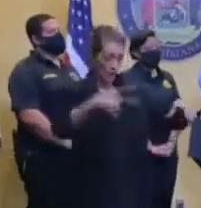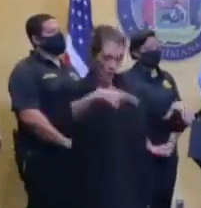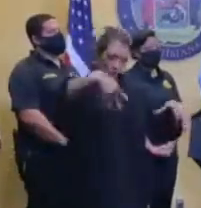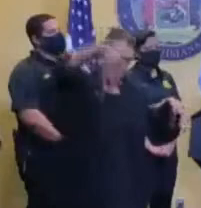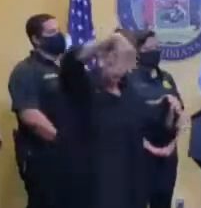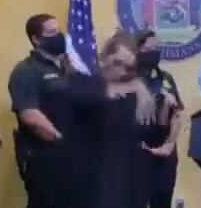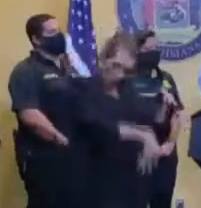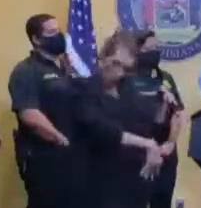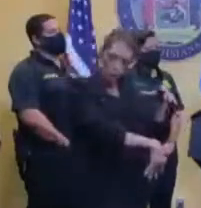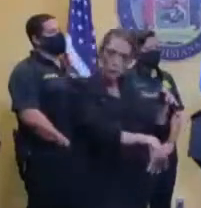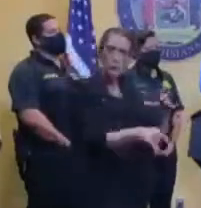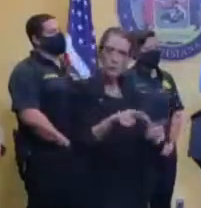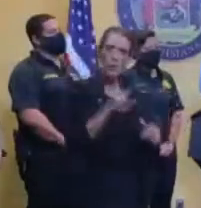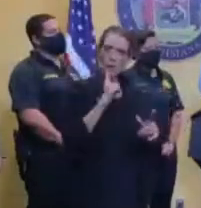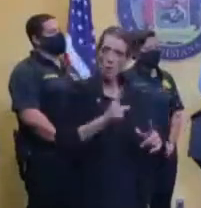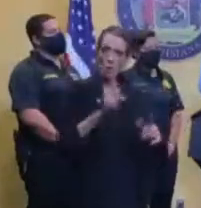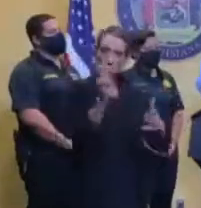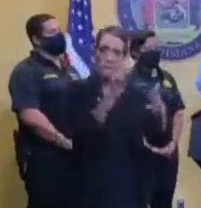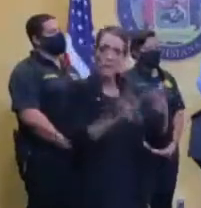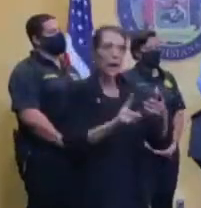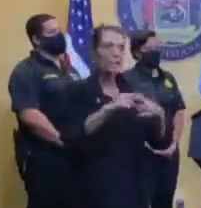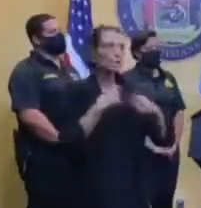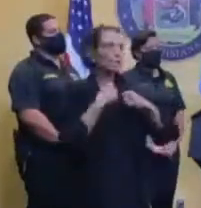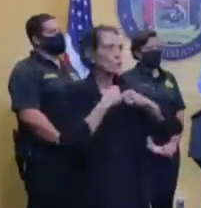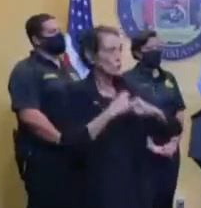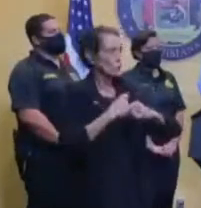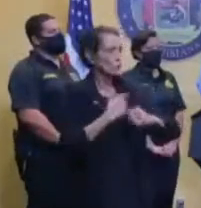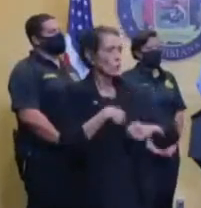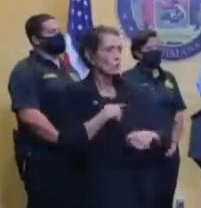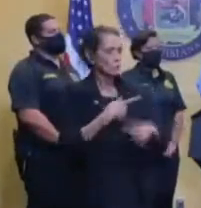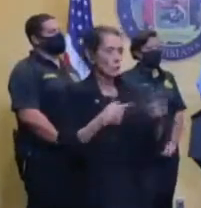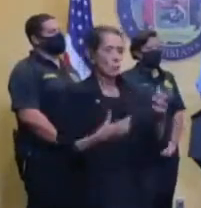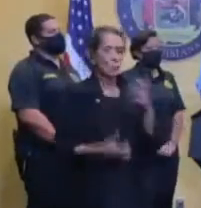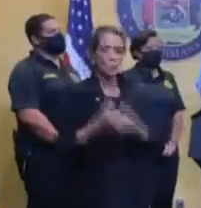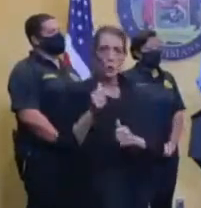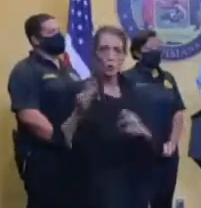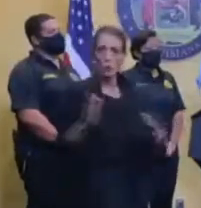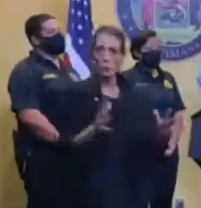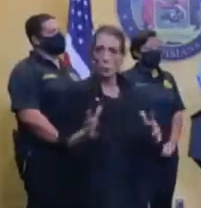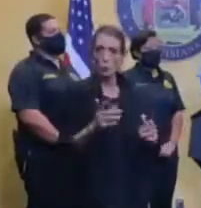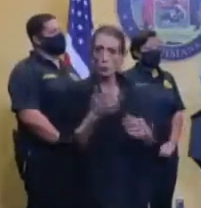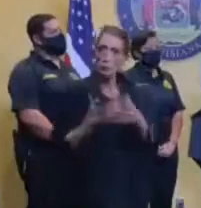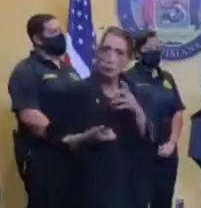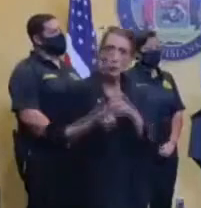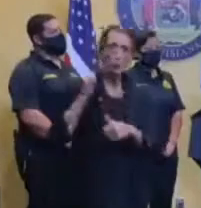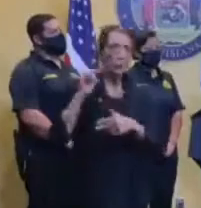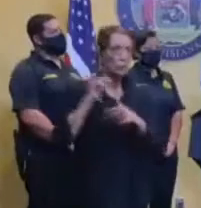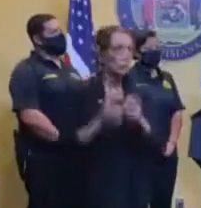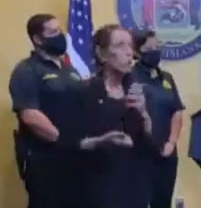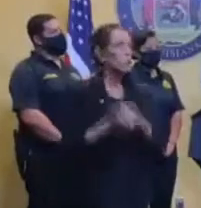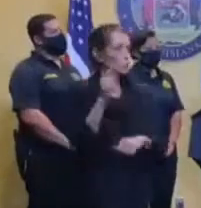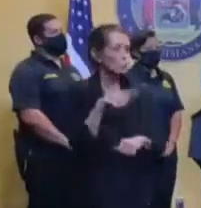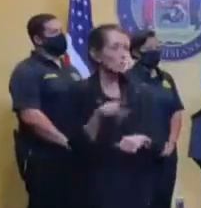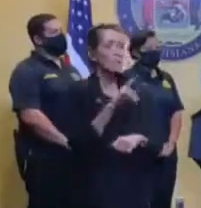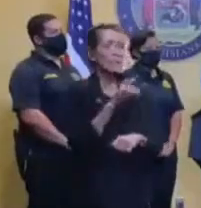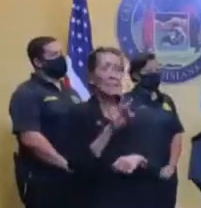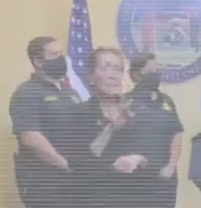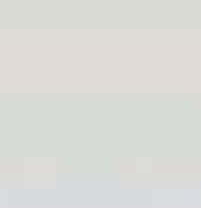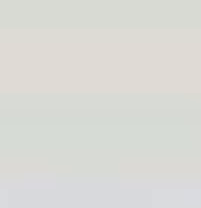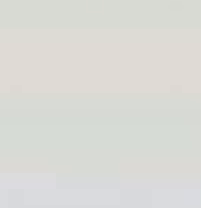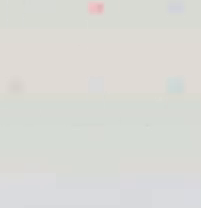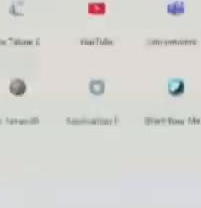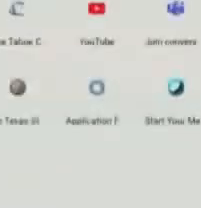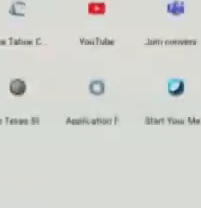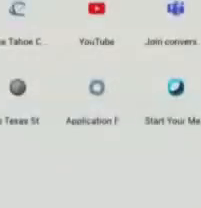are designed to protect us from most storms, and if a storm exceeds the design capacity of